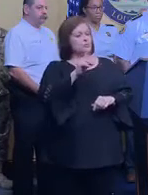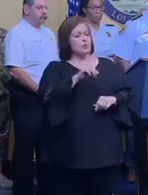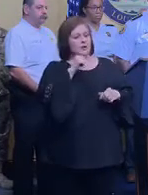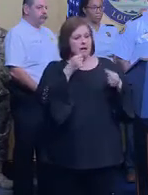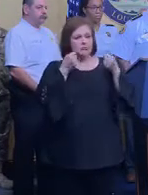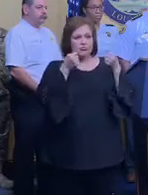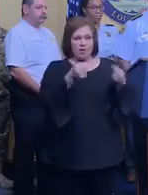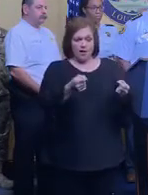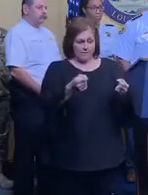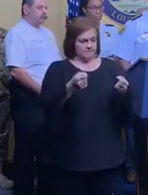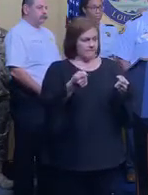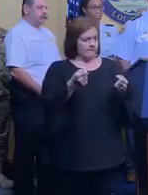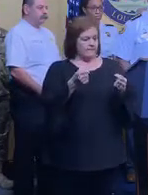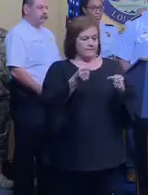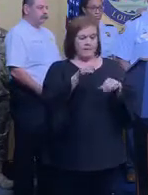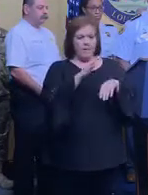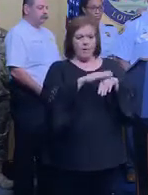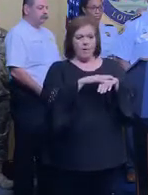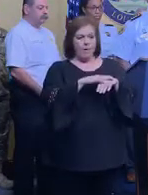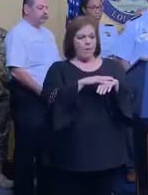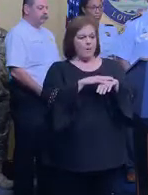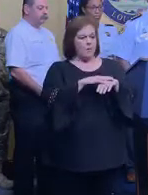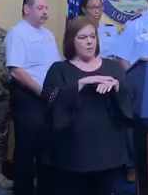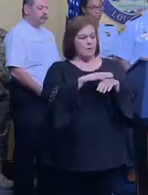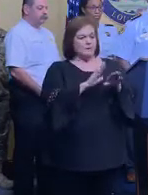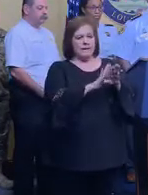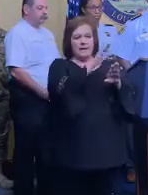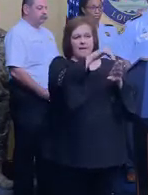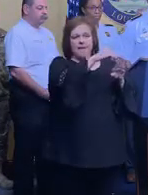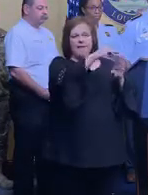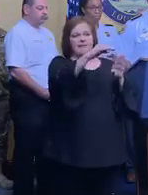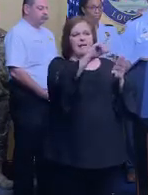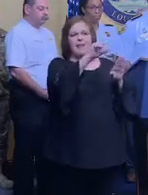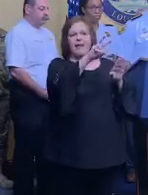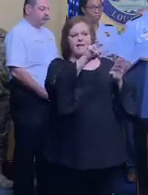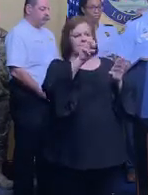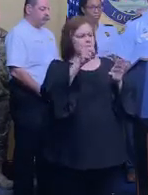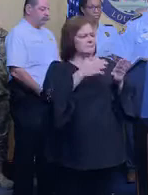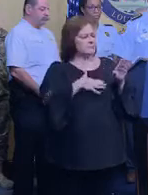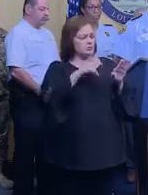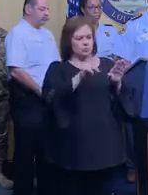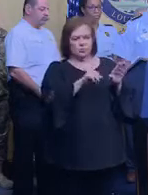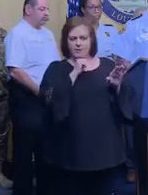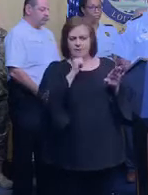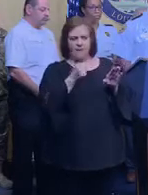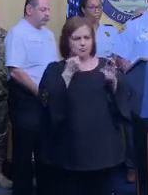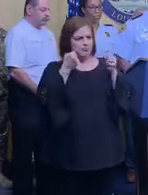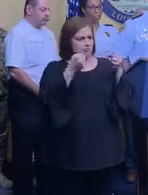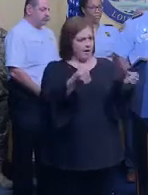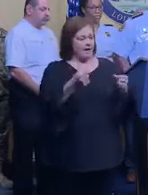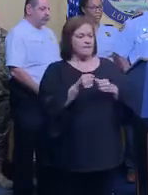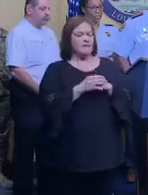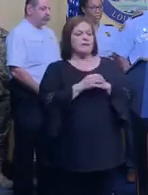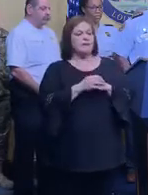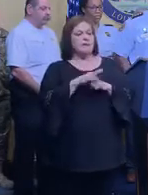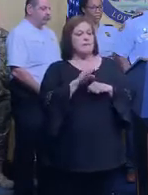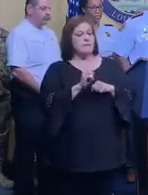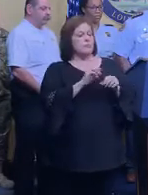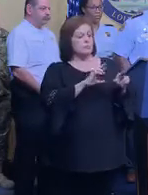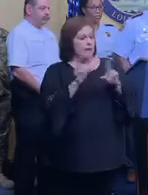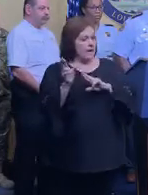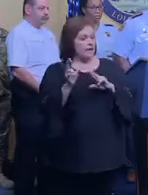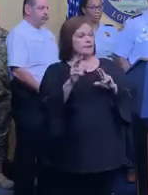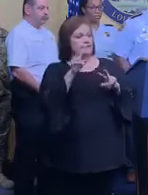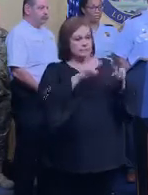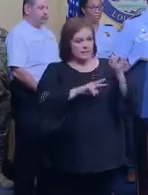on any levees at any time, and we will be monitoring those vehicles along the levees. Be prepared,